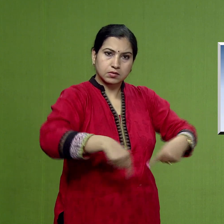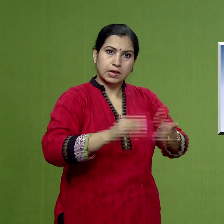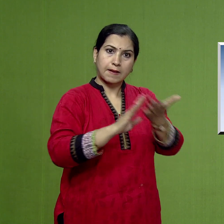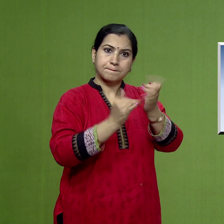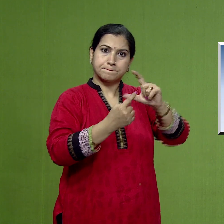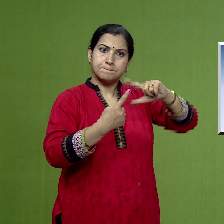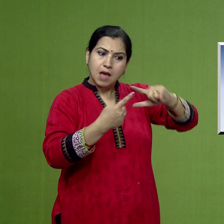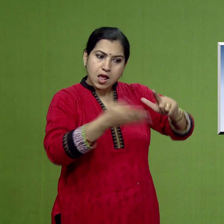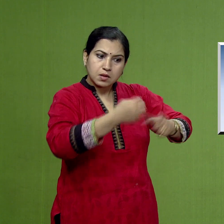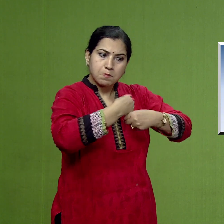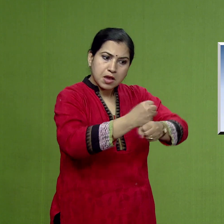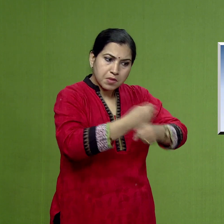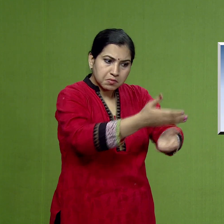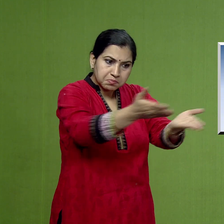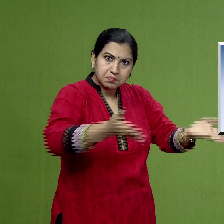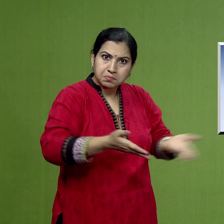create mats.